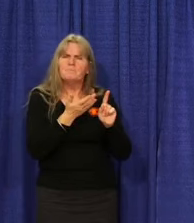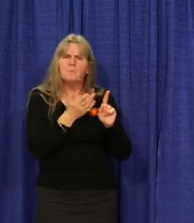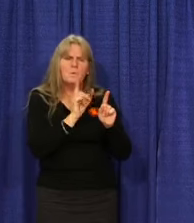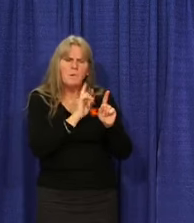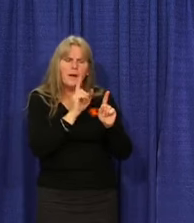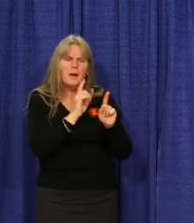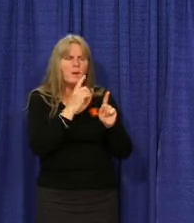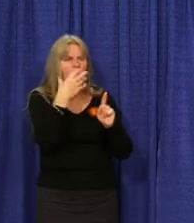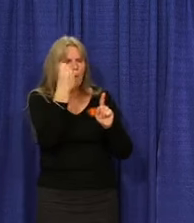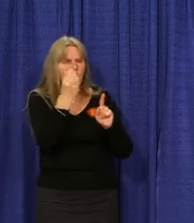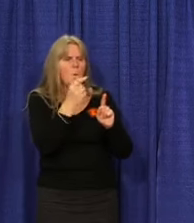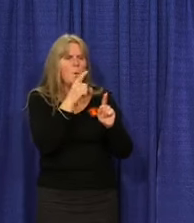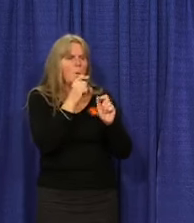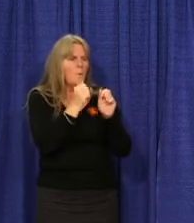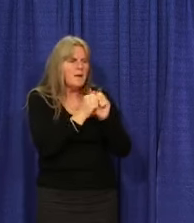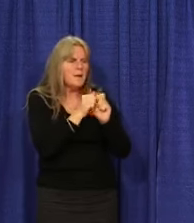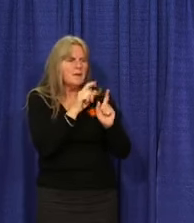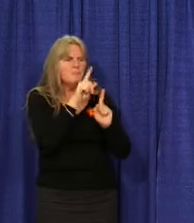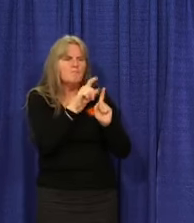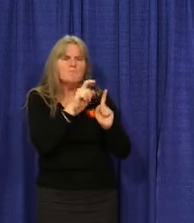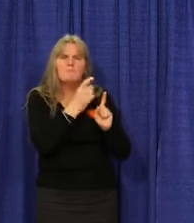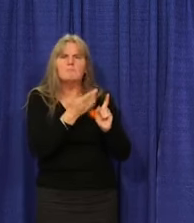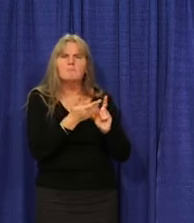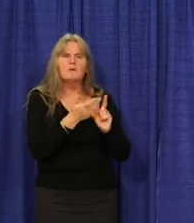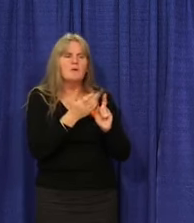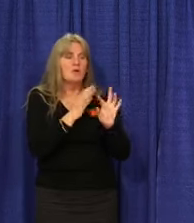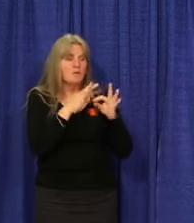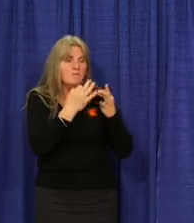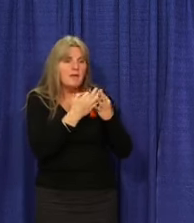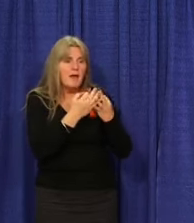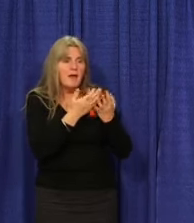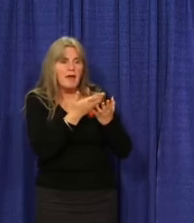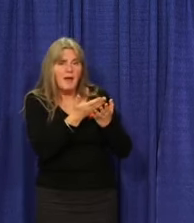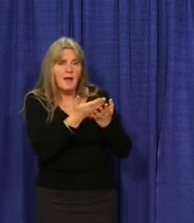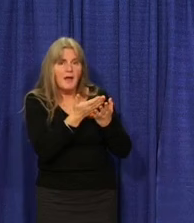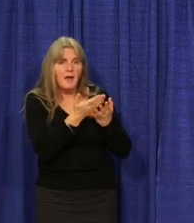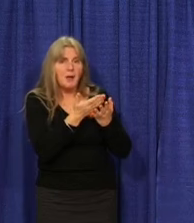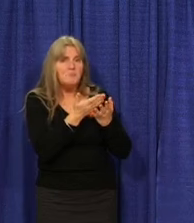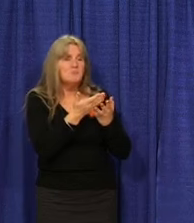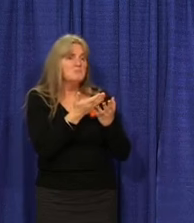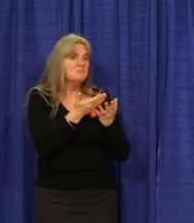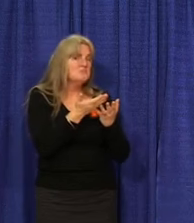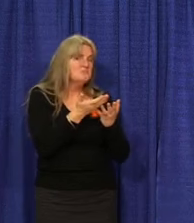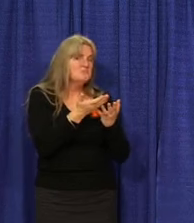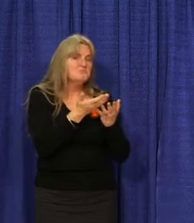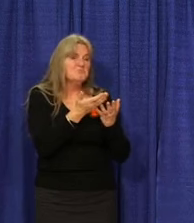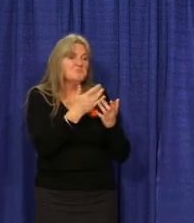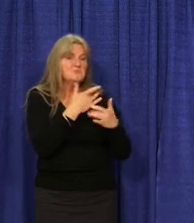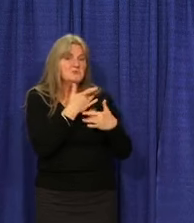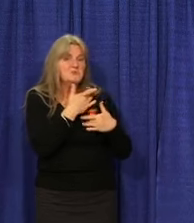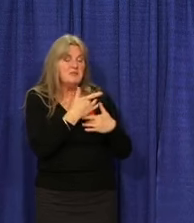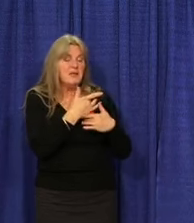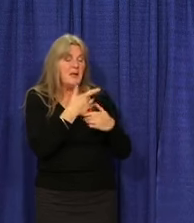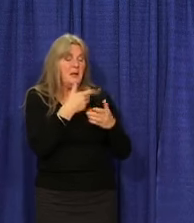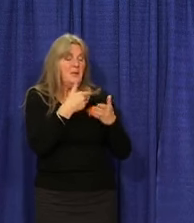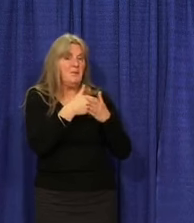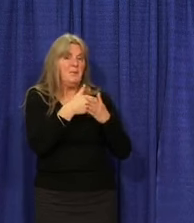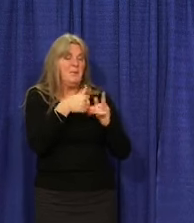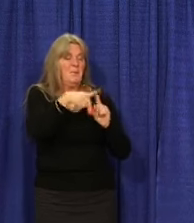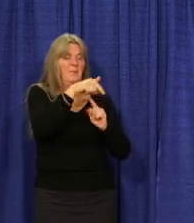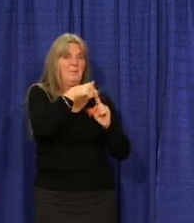where were you? Who were you with? Of course, the family are usually, if there is a family, they're usually the immediate